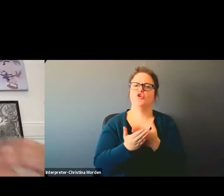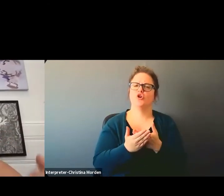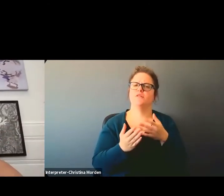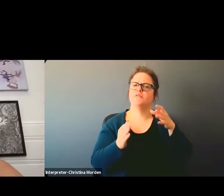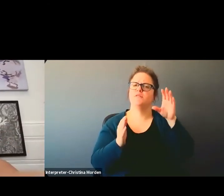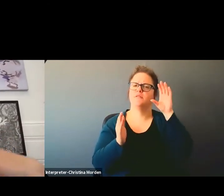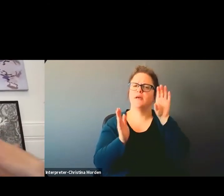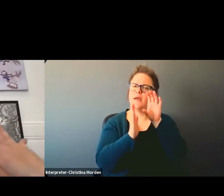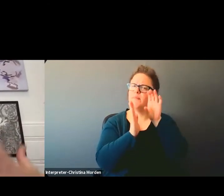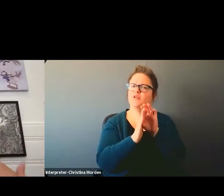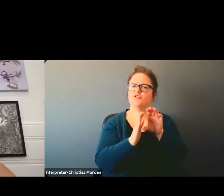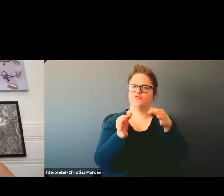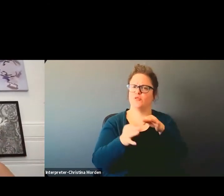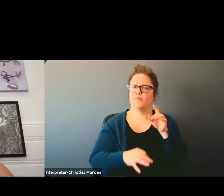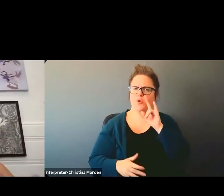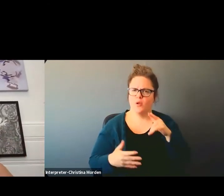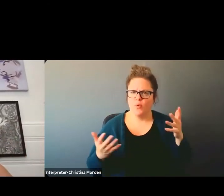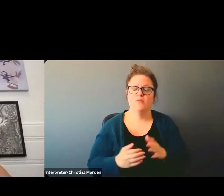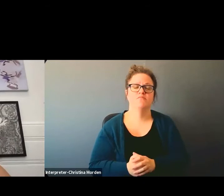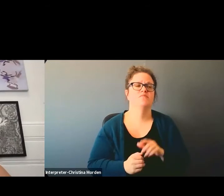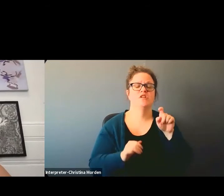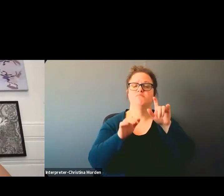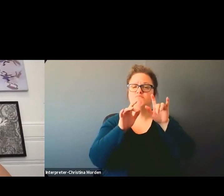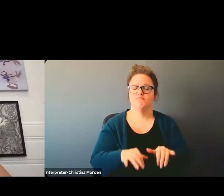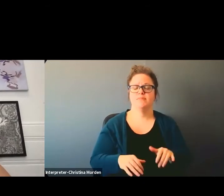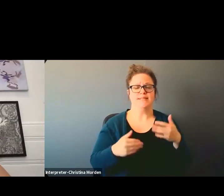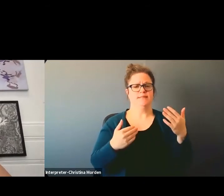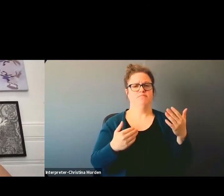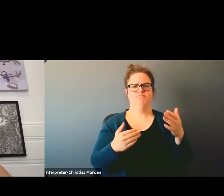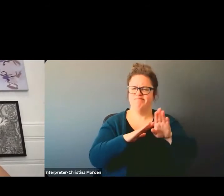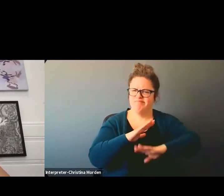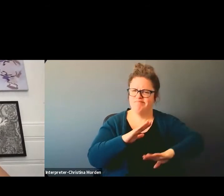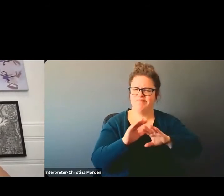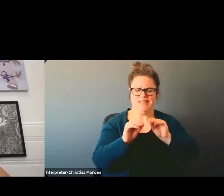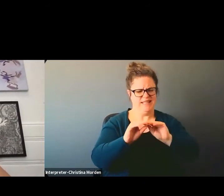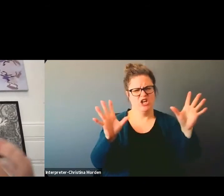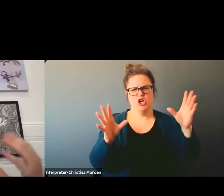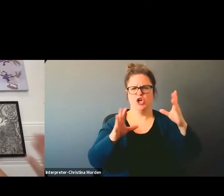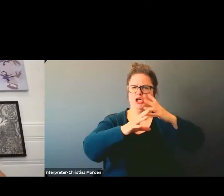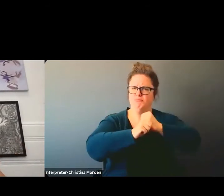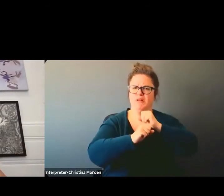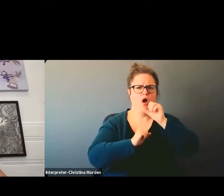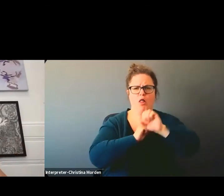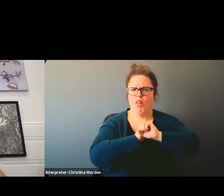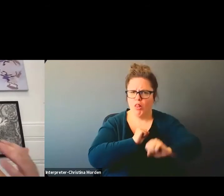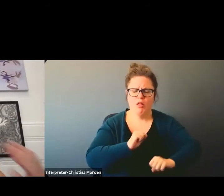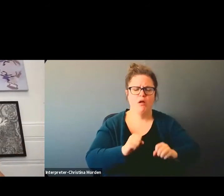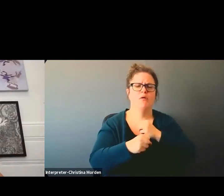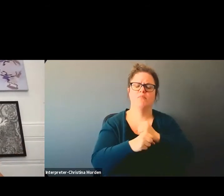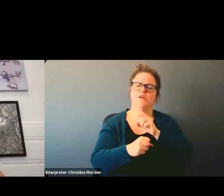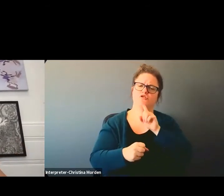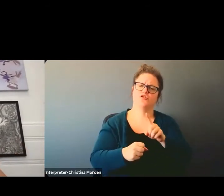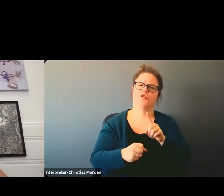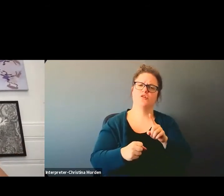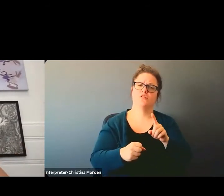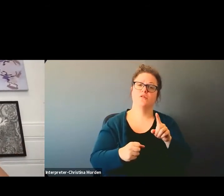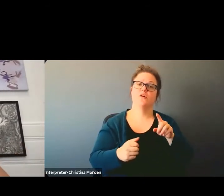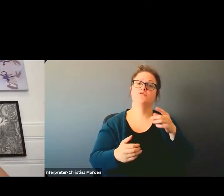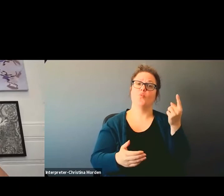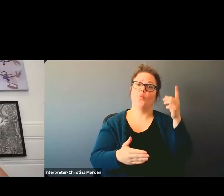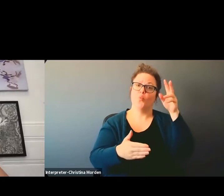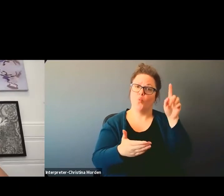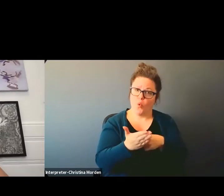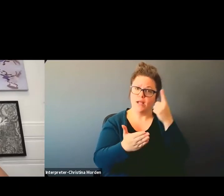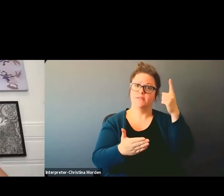Write simply, clearly, concisely. Ensure your description is easy to comprehend the first time it's heard.